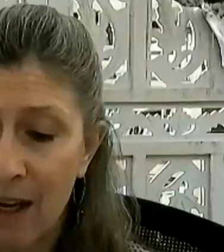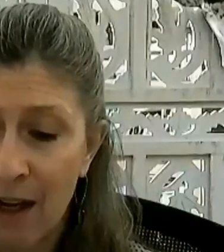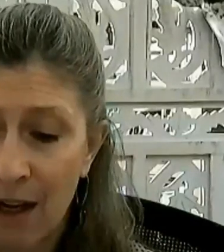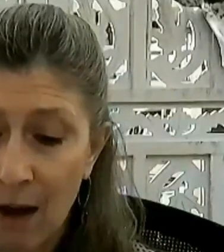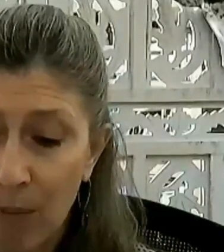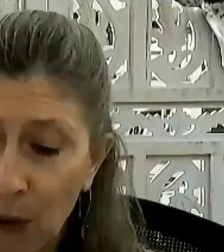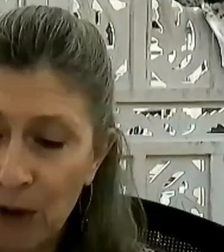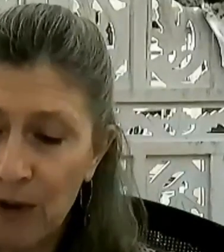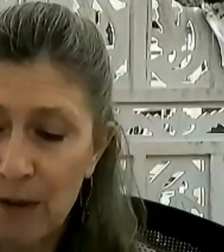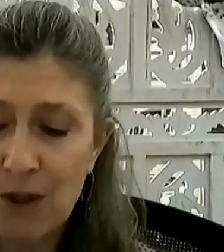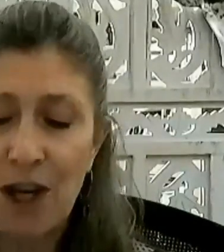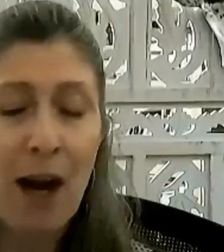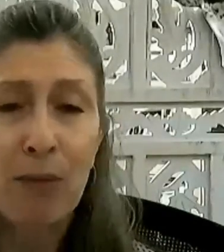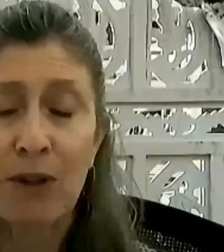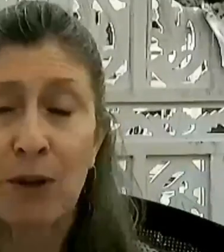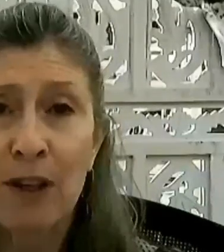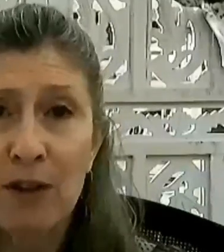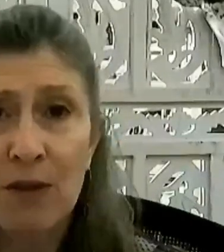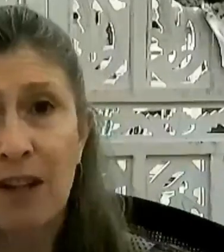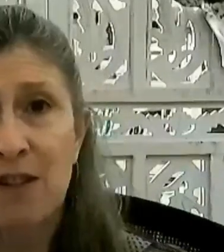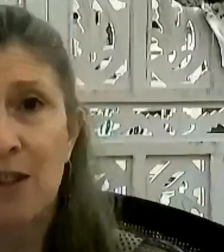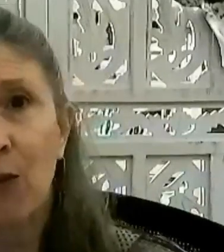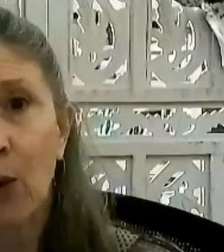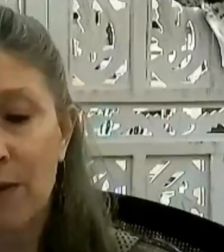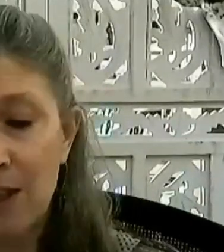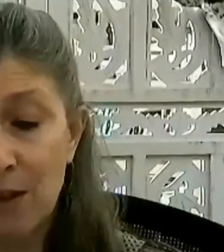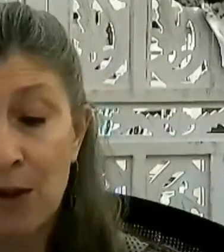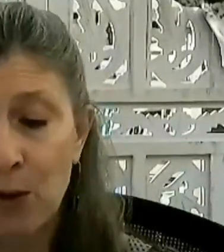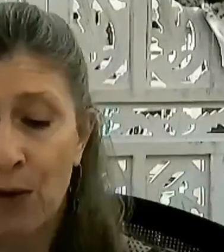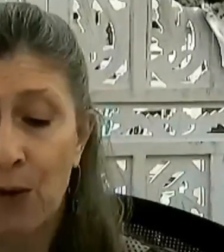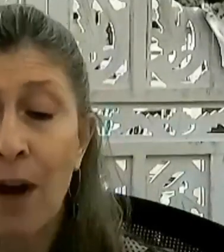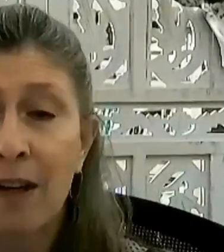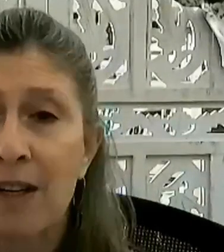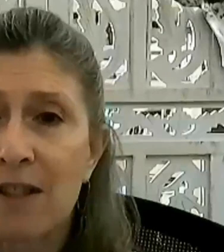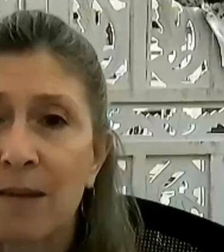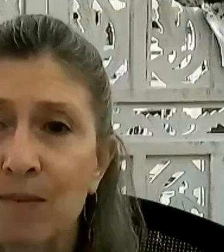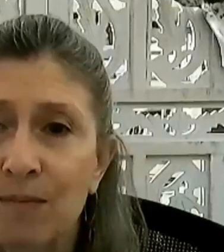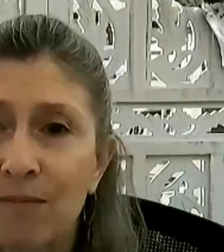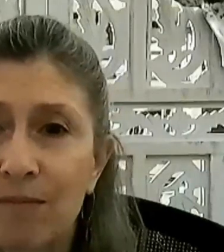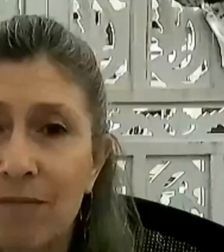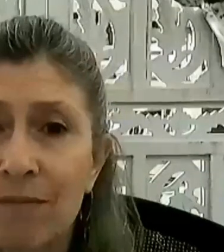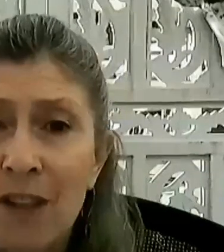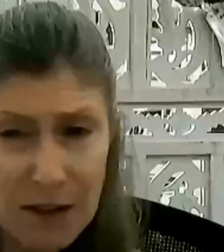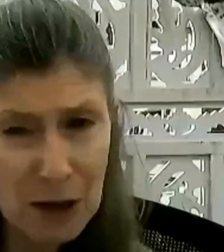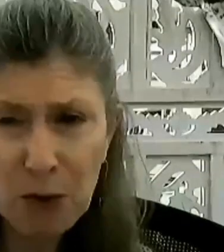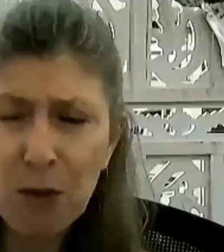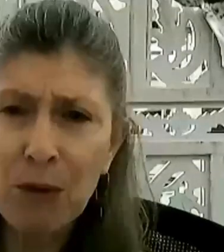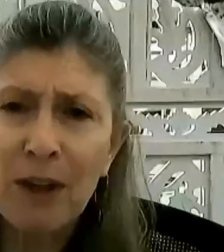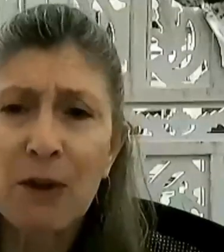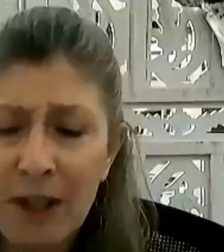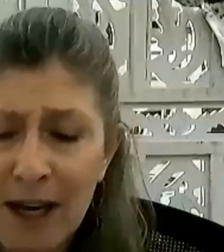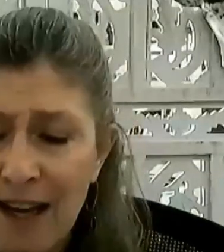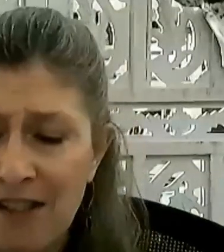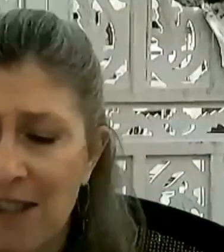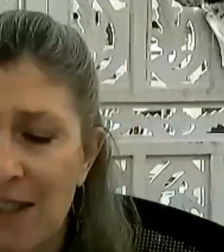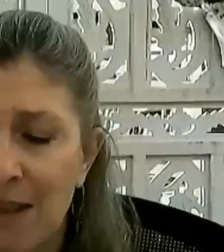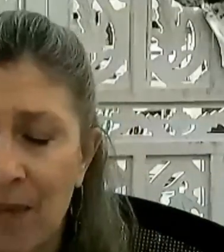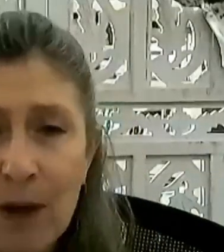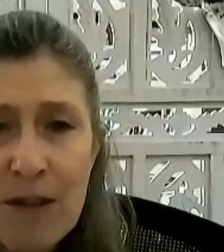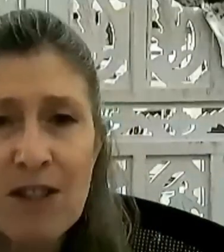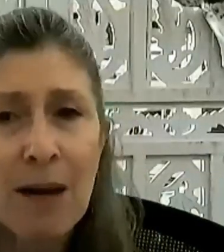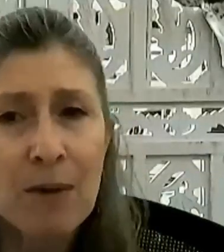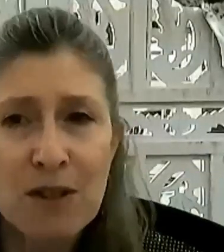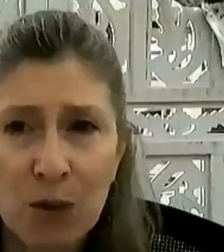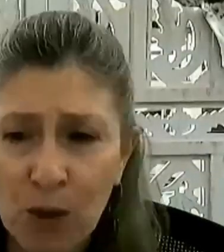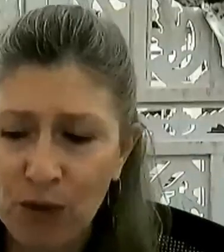Molly Beatty, both of whom championed the reintroduction of wolves to the Northern Rockies. Then there were people like Renee